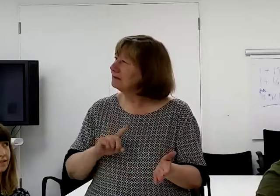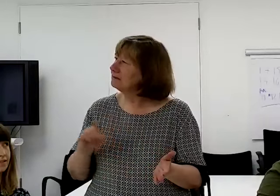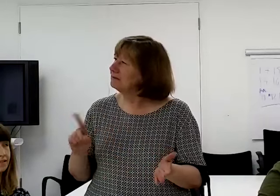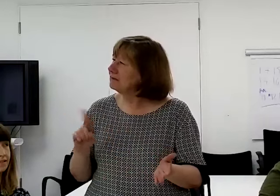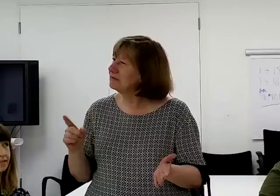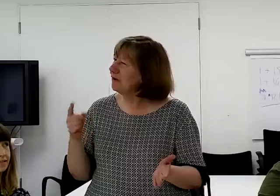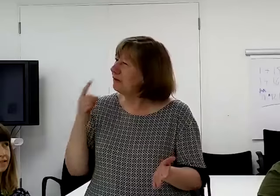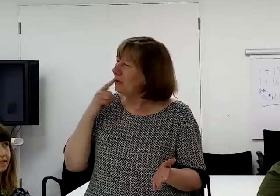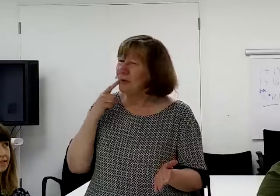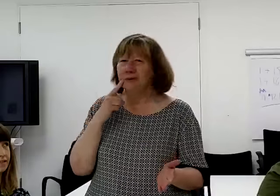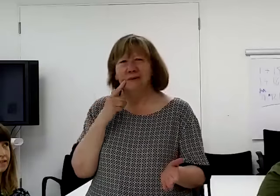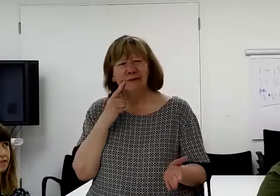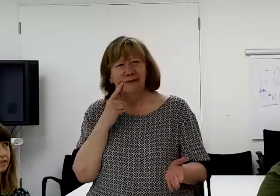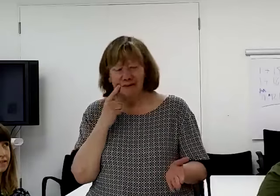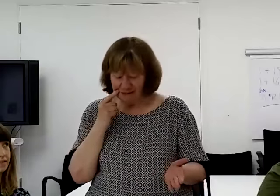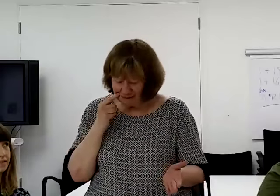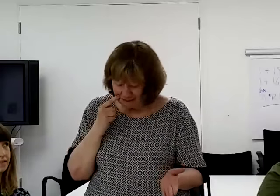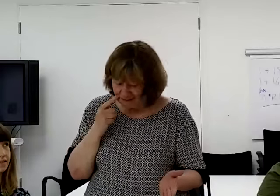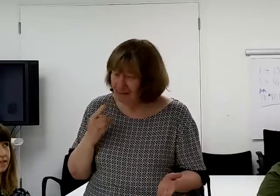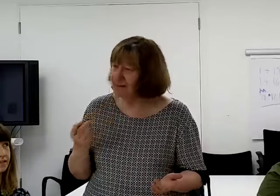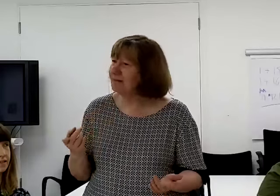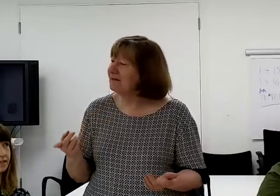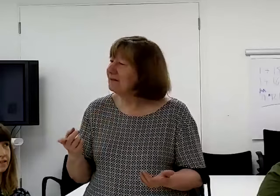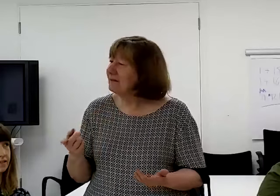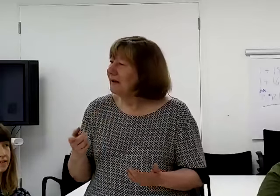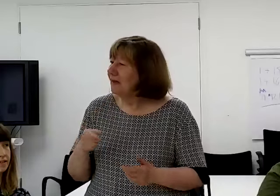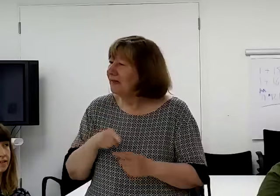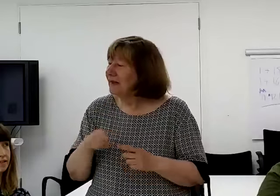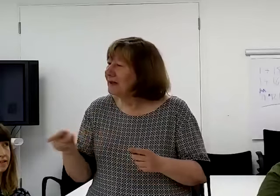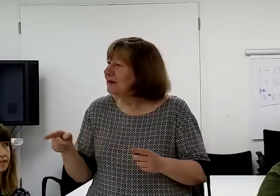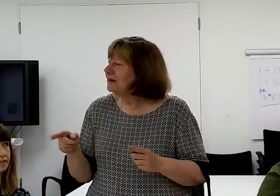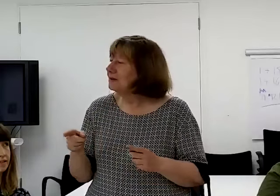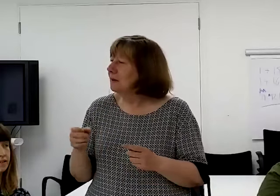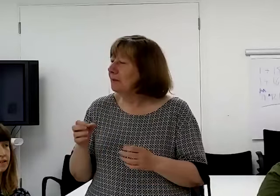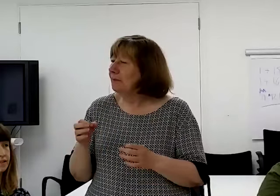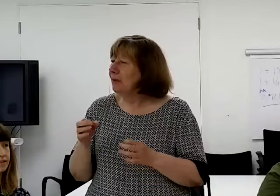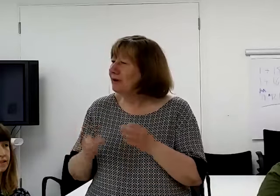voting. And then later, I suddenly thought,